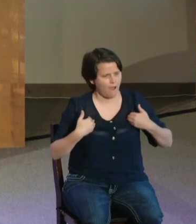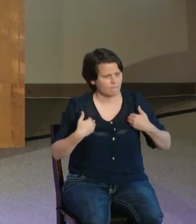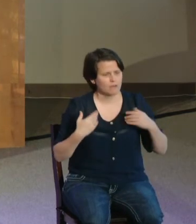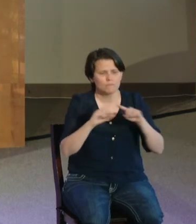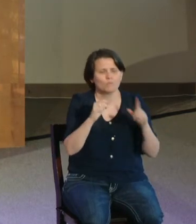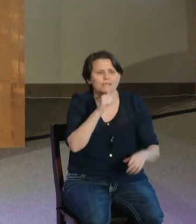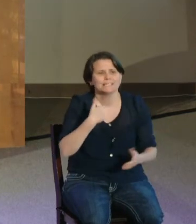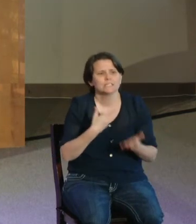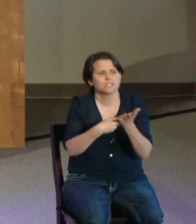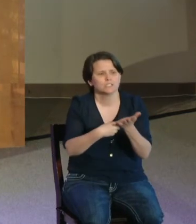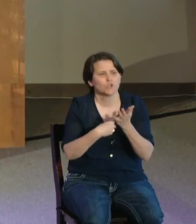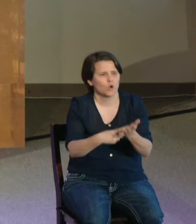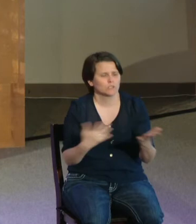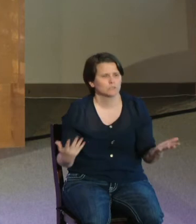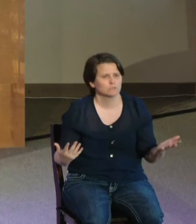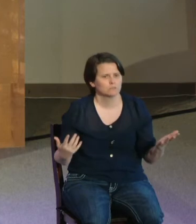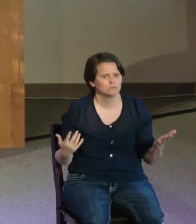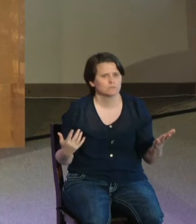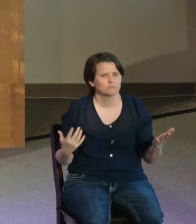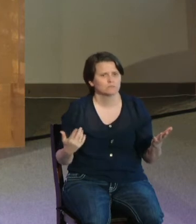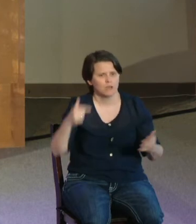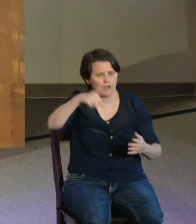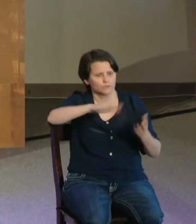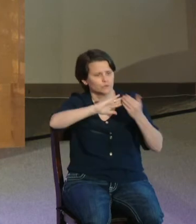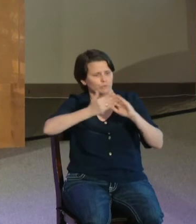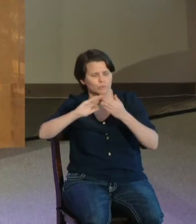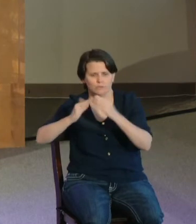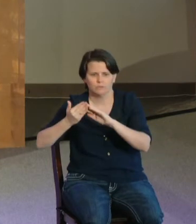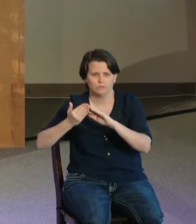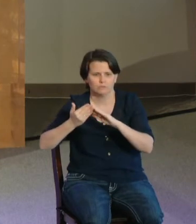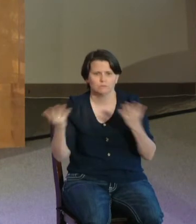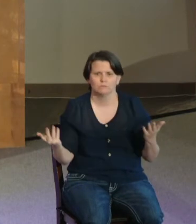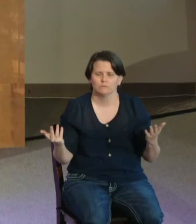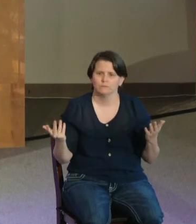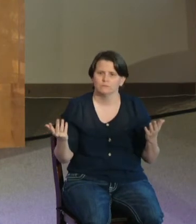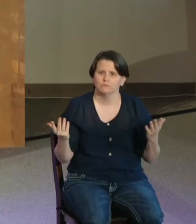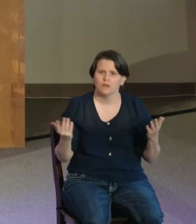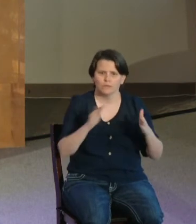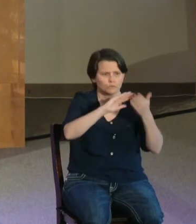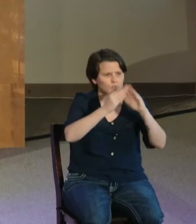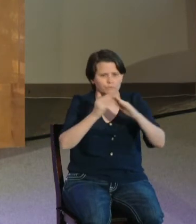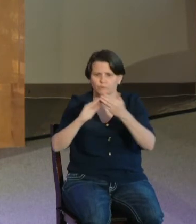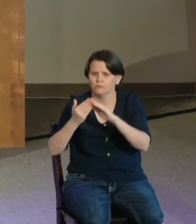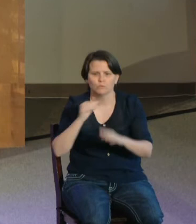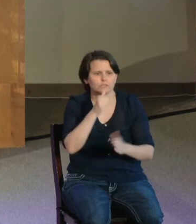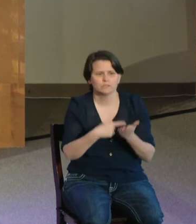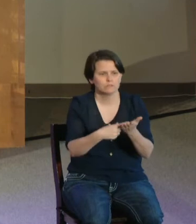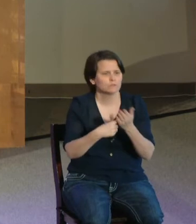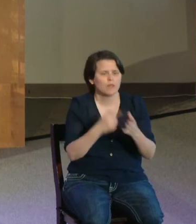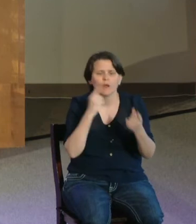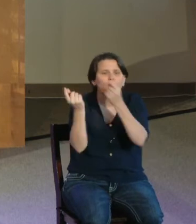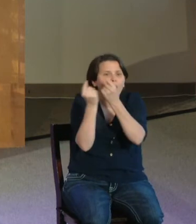this controversy as a community. As a community. Sure, there were rumors